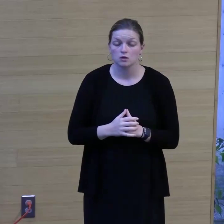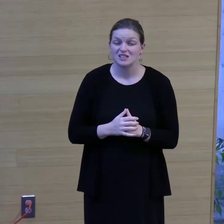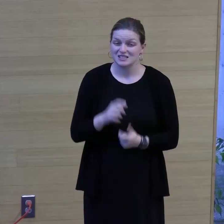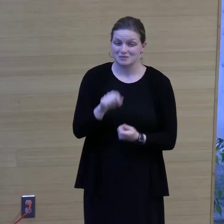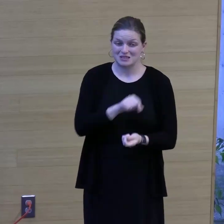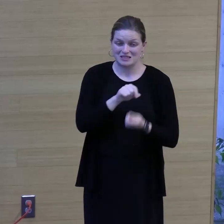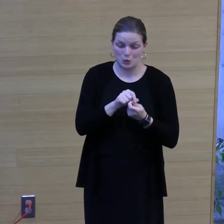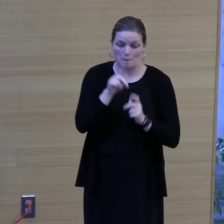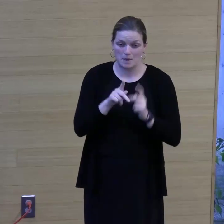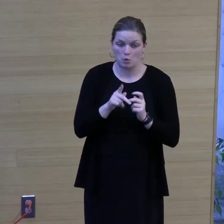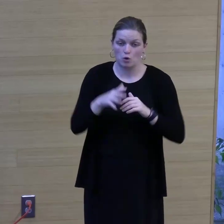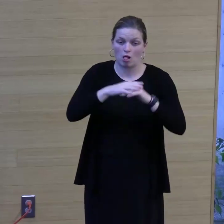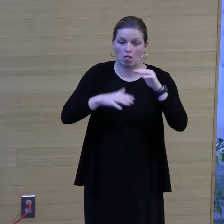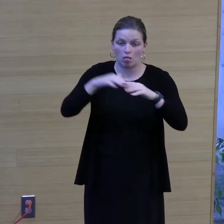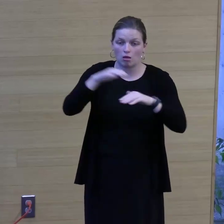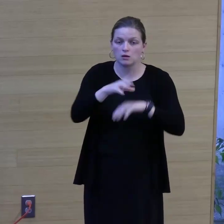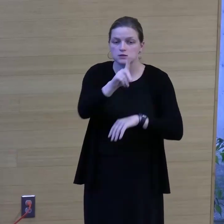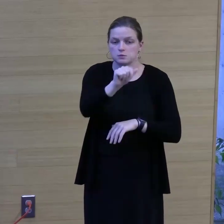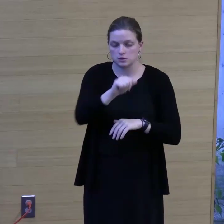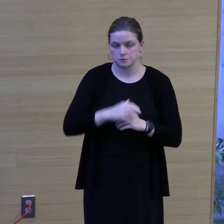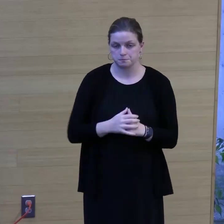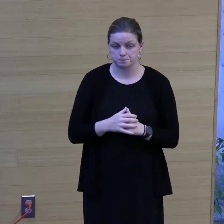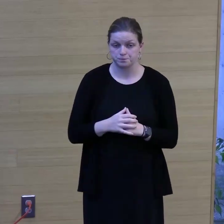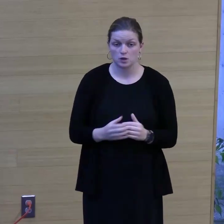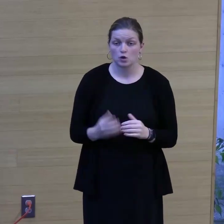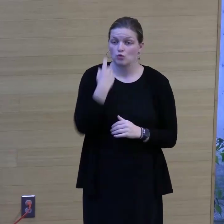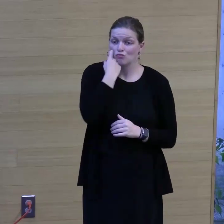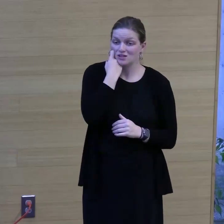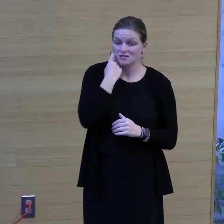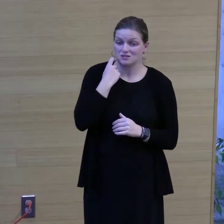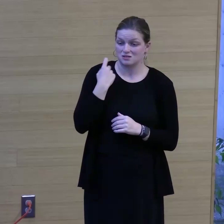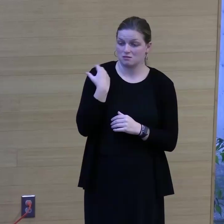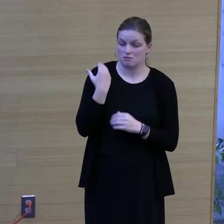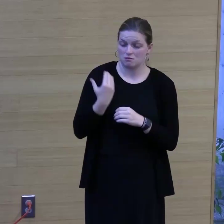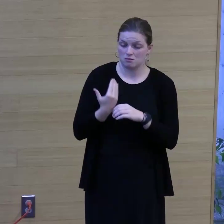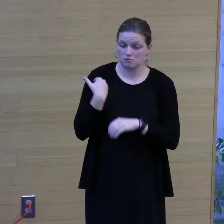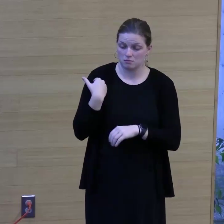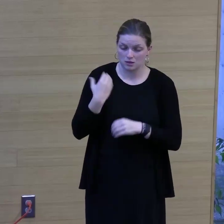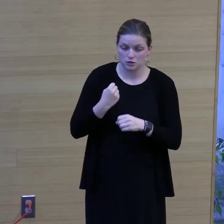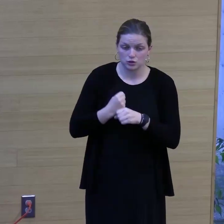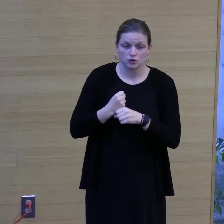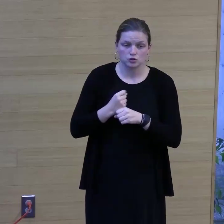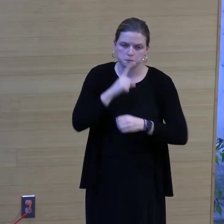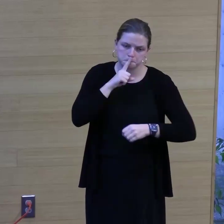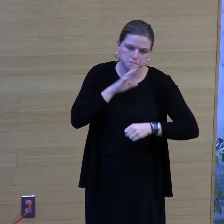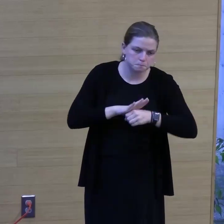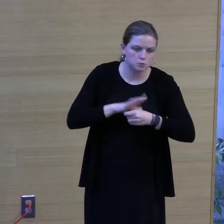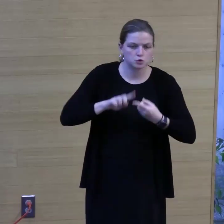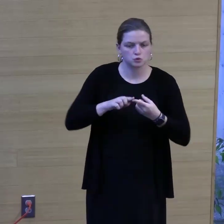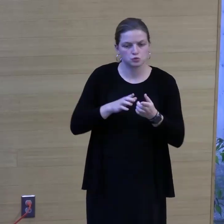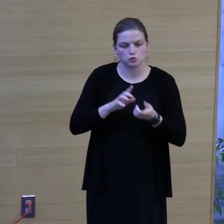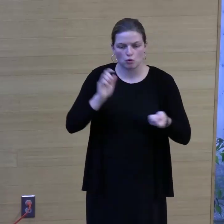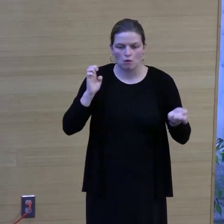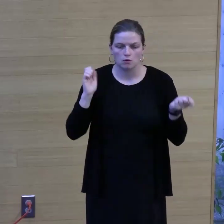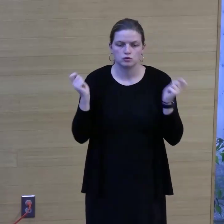especially people with a variety of disabilities. In more recent years, her dedication has evolved to ensuring that